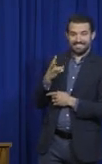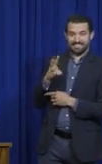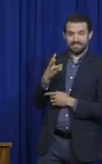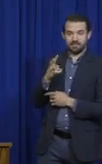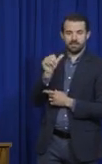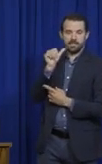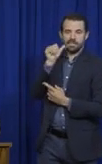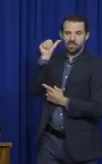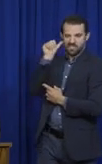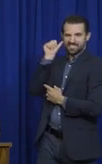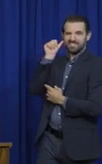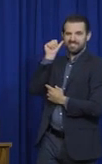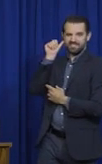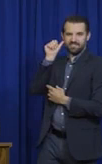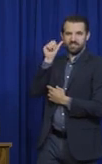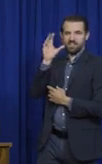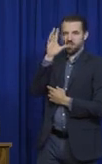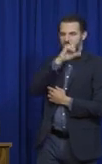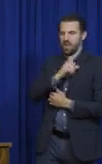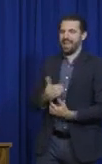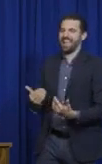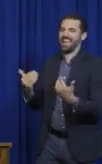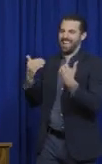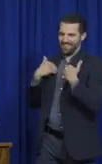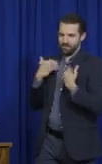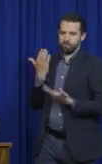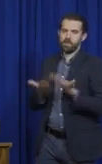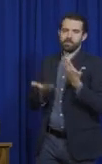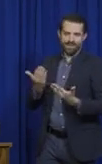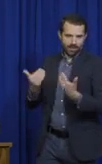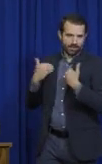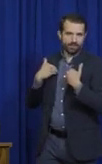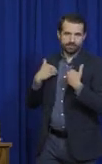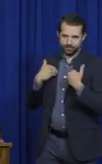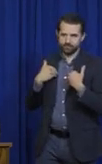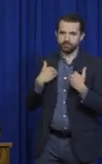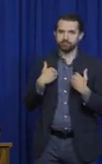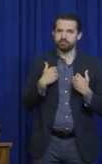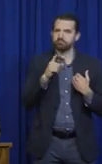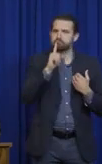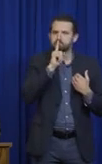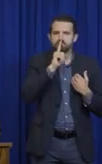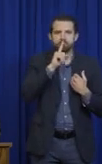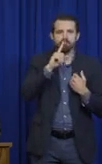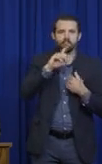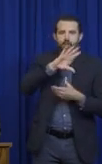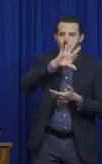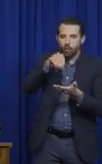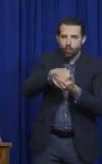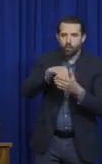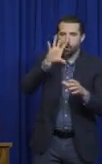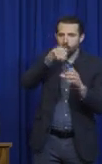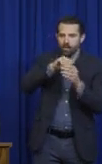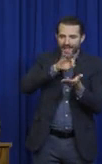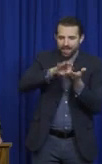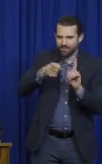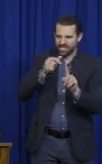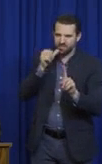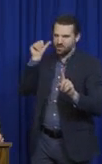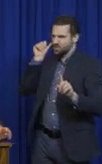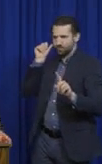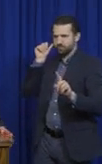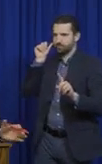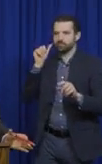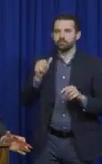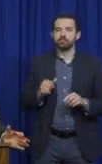yesterday. Those 16 cases were not included in yesterday's case count, but all